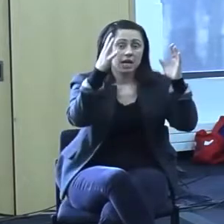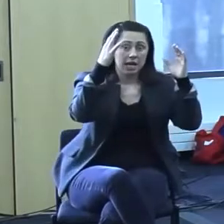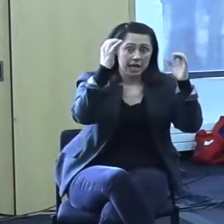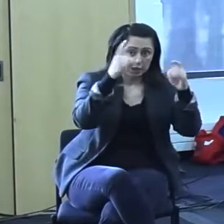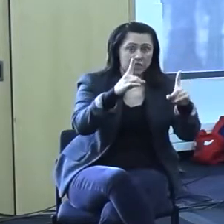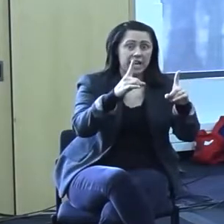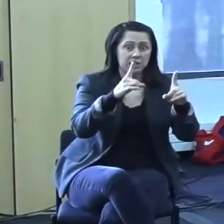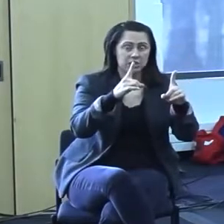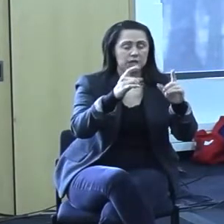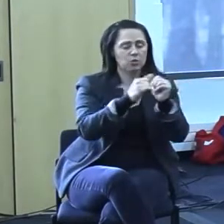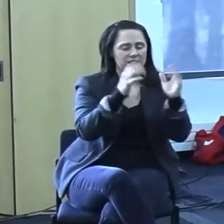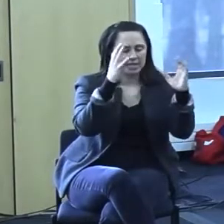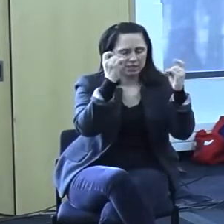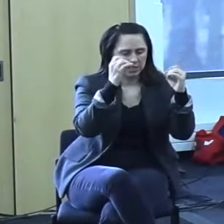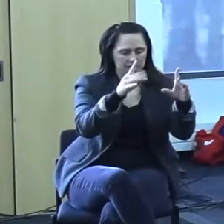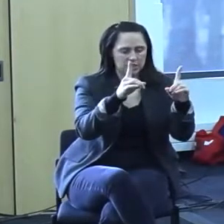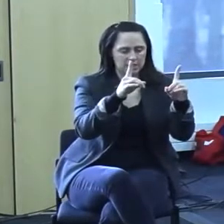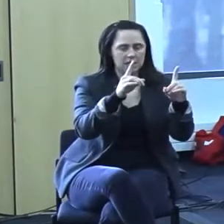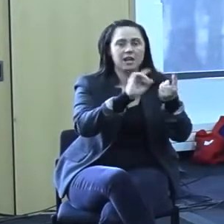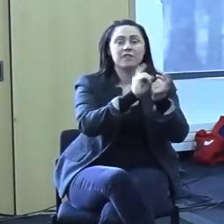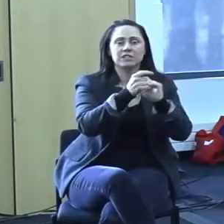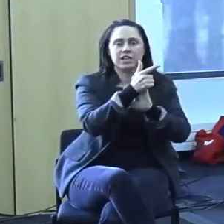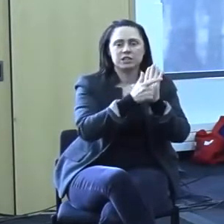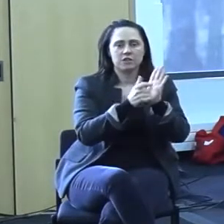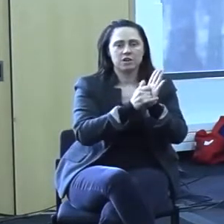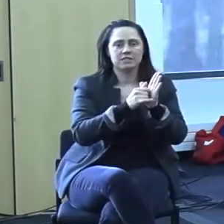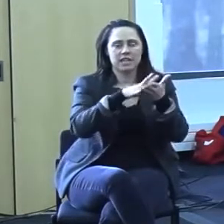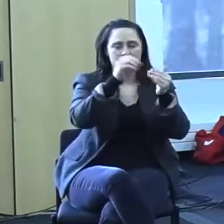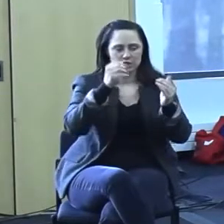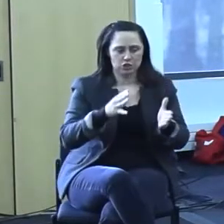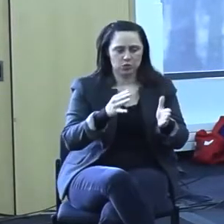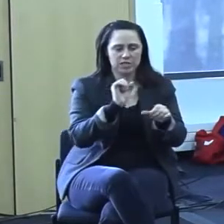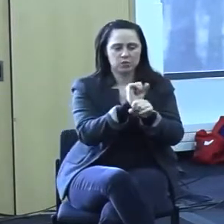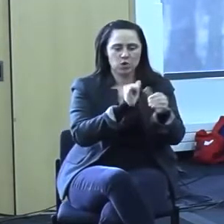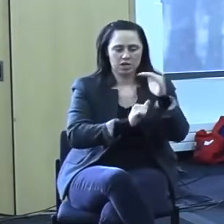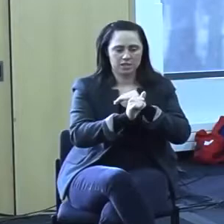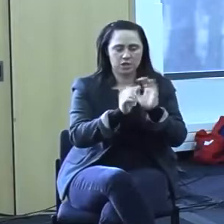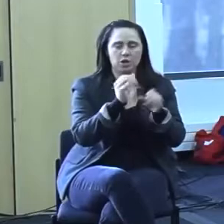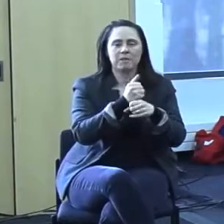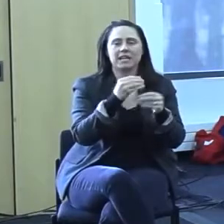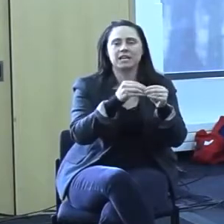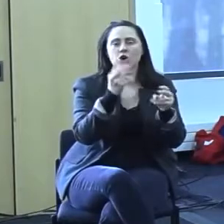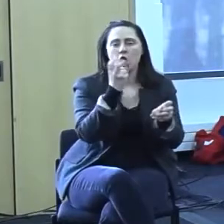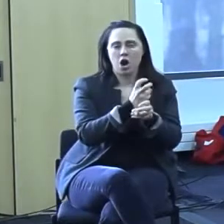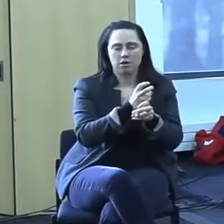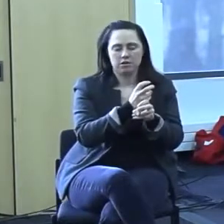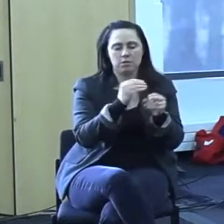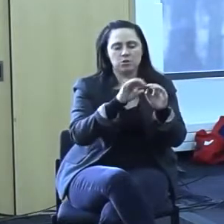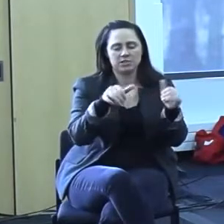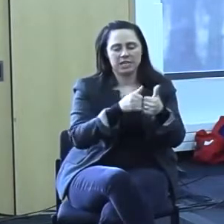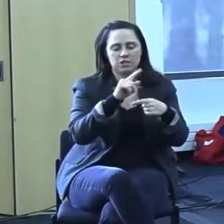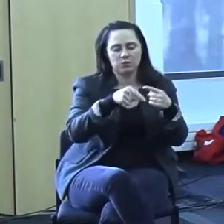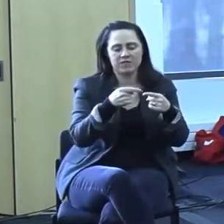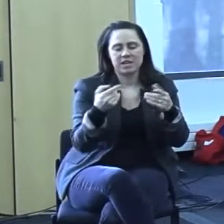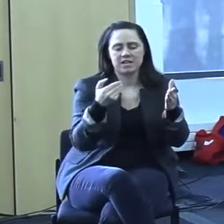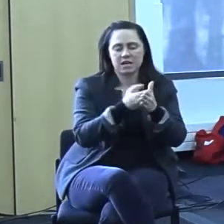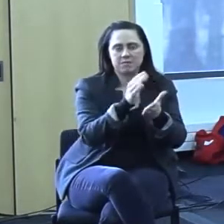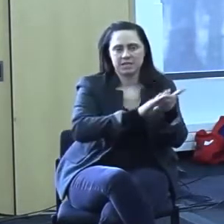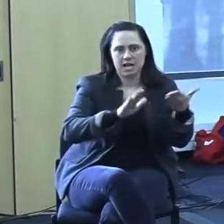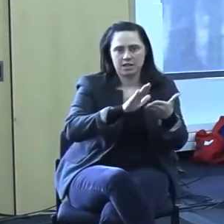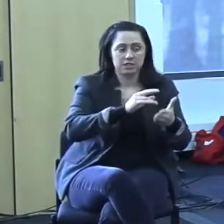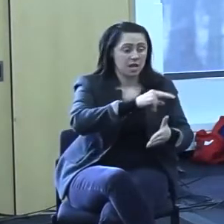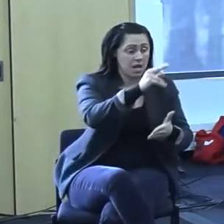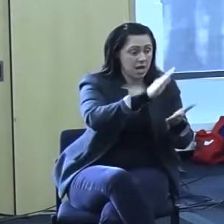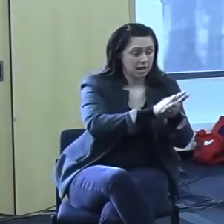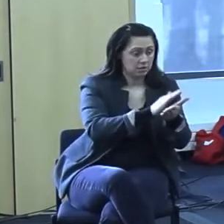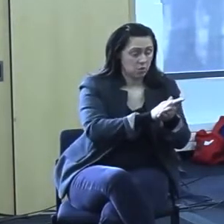educationally speaking, the change in laws that students function under make it harder when they come to college. In high school and